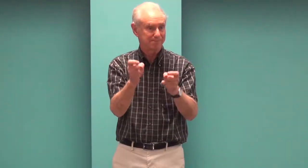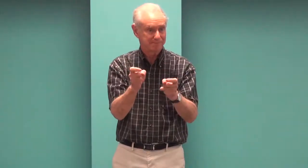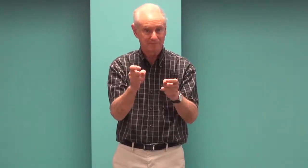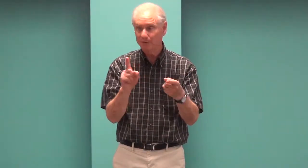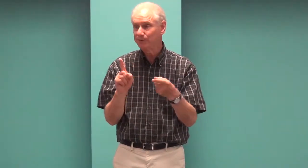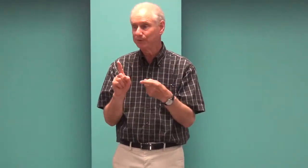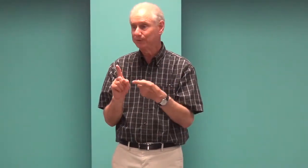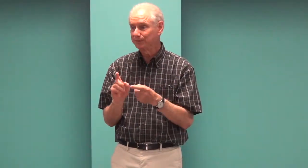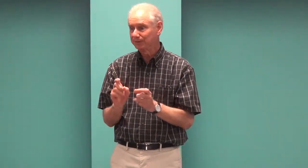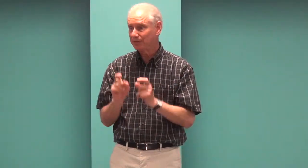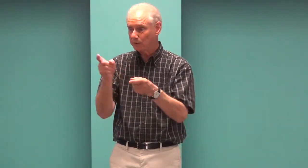This scholarship